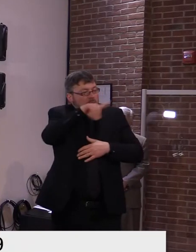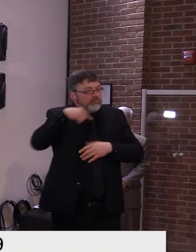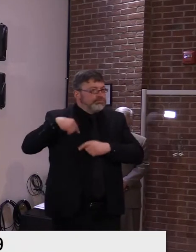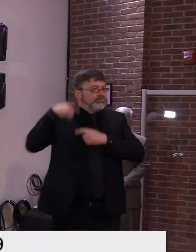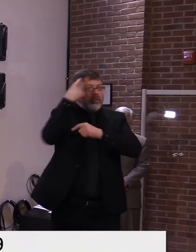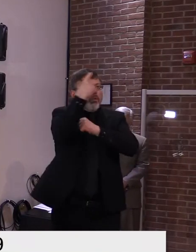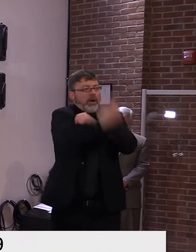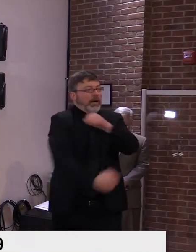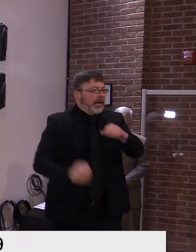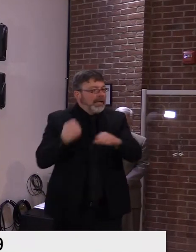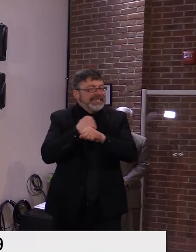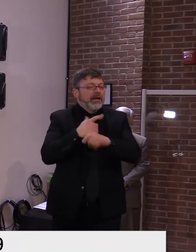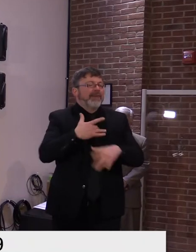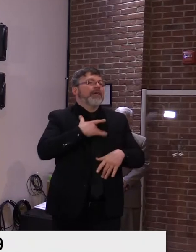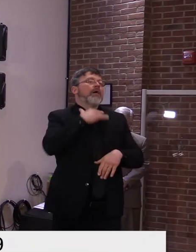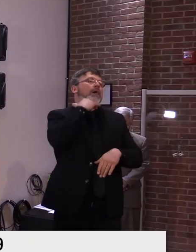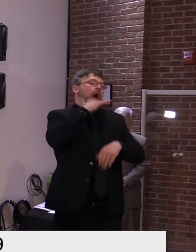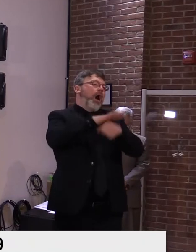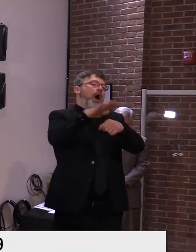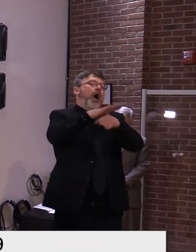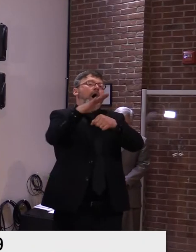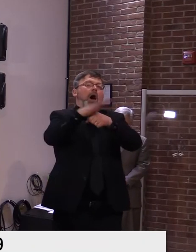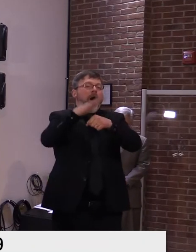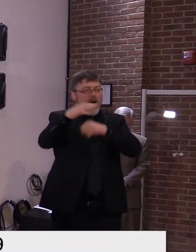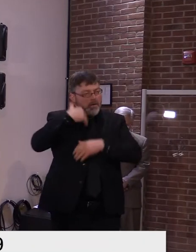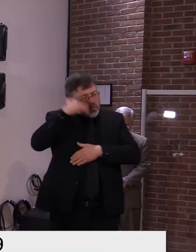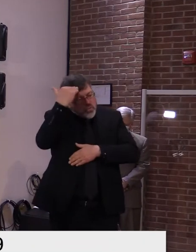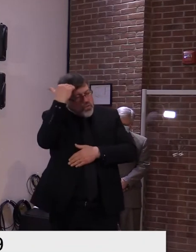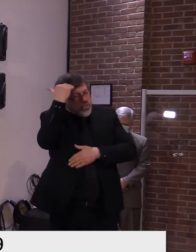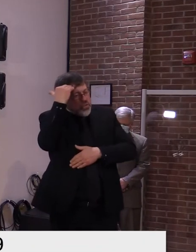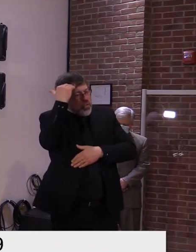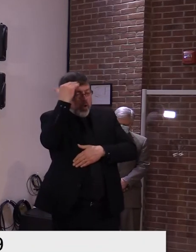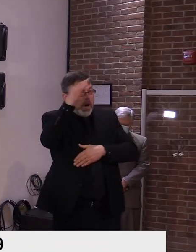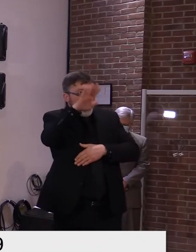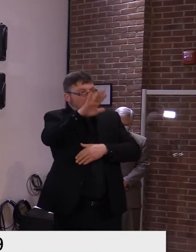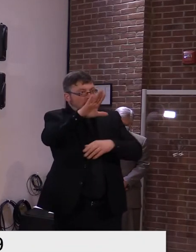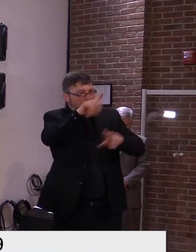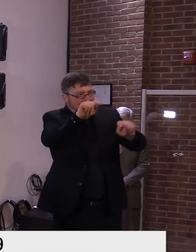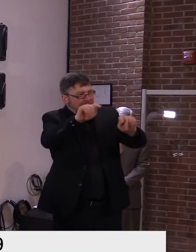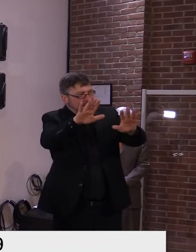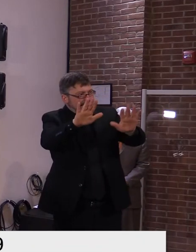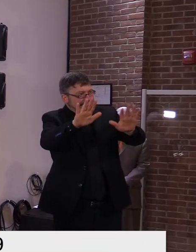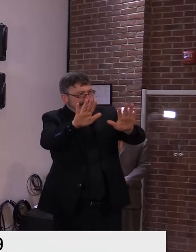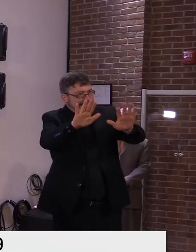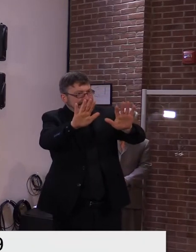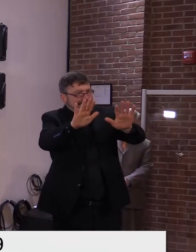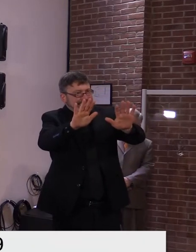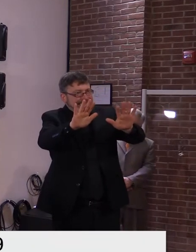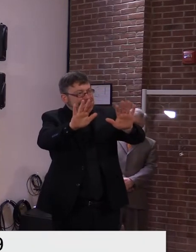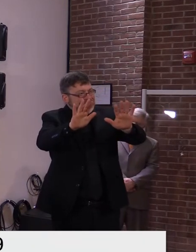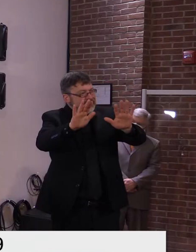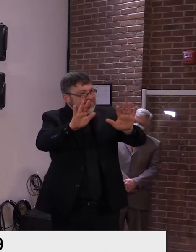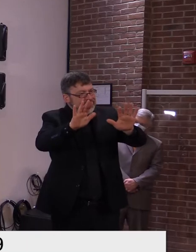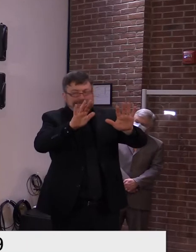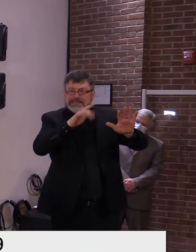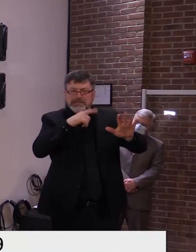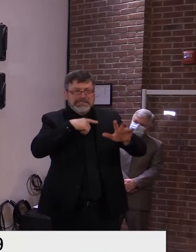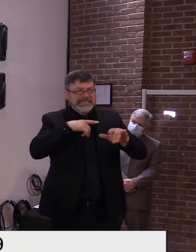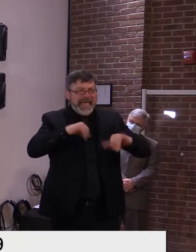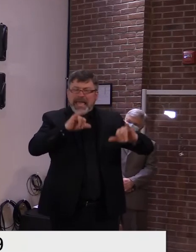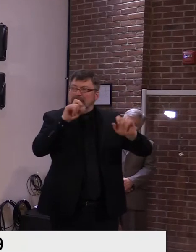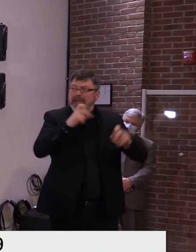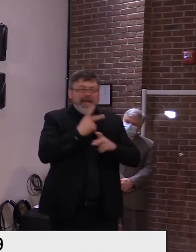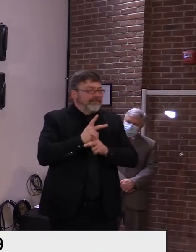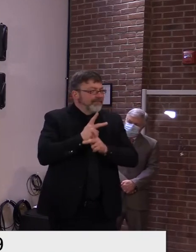all across the world and certainly across our country. So we have to be cognizant. But if you think about the cases that we